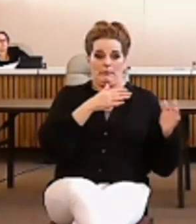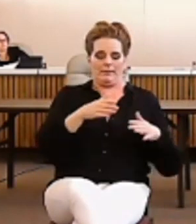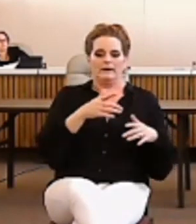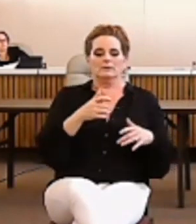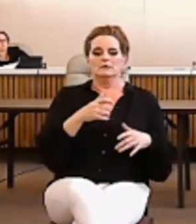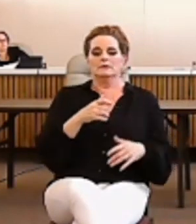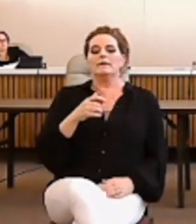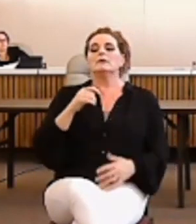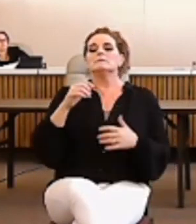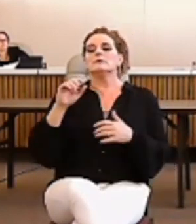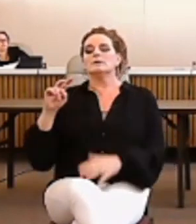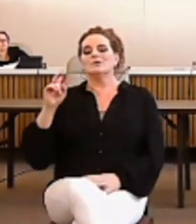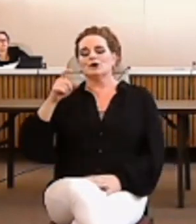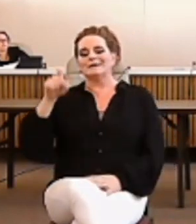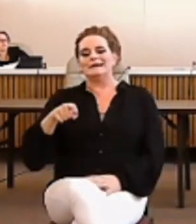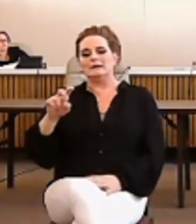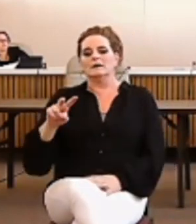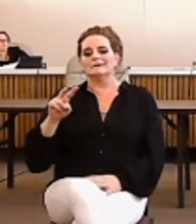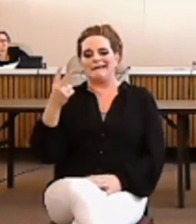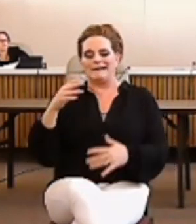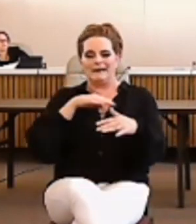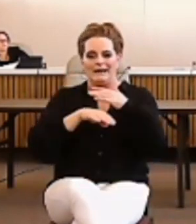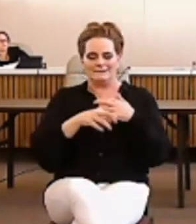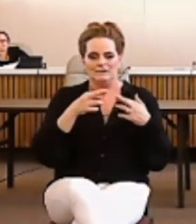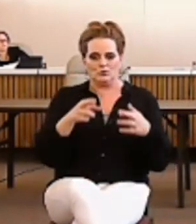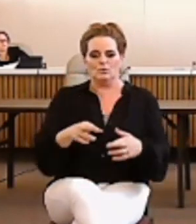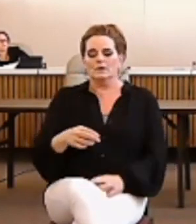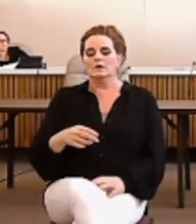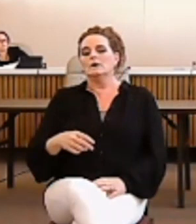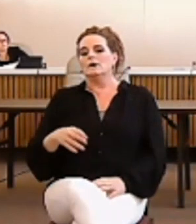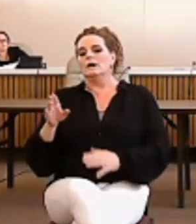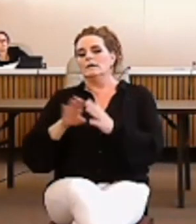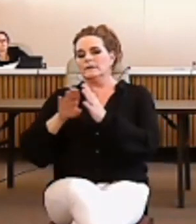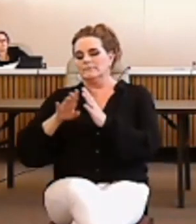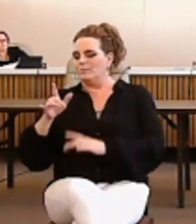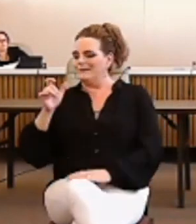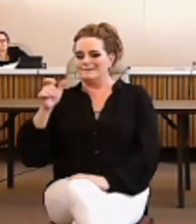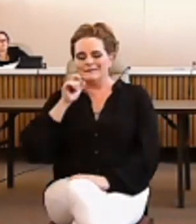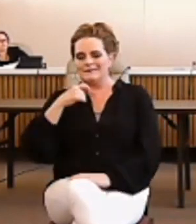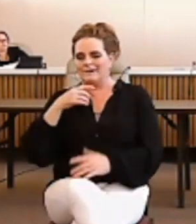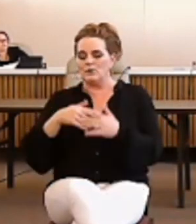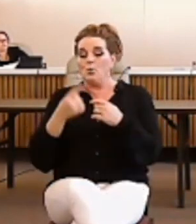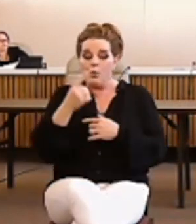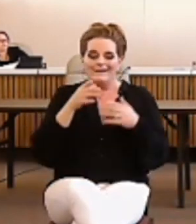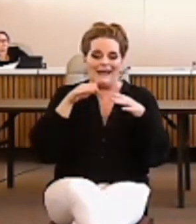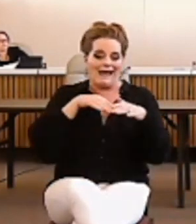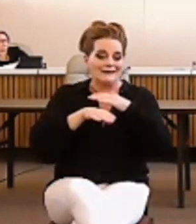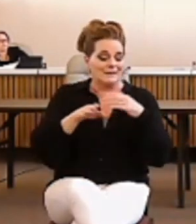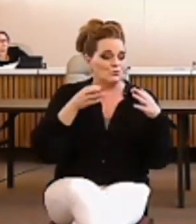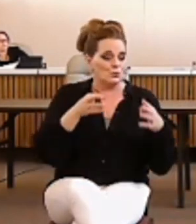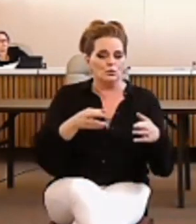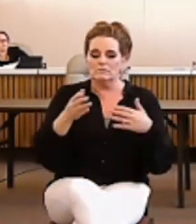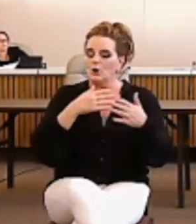second access road shall be required. The developer has not presented us with this option. One access road, no matter what width,